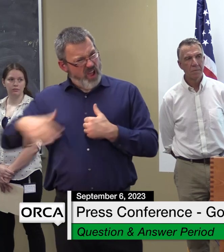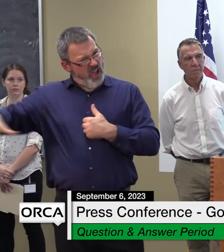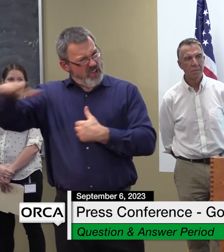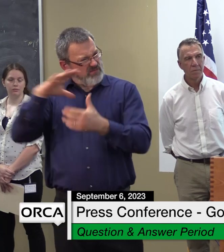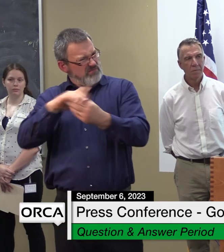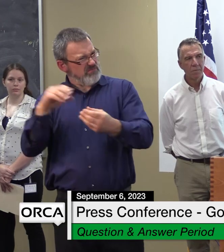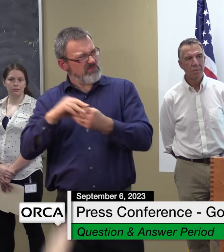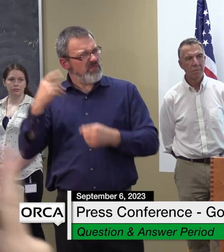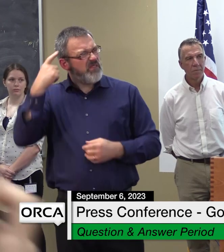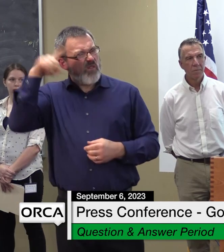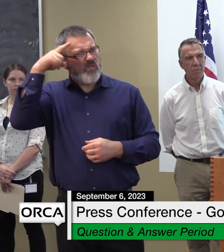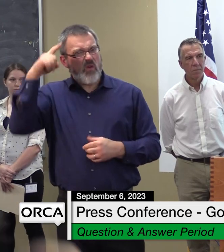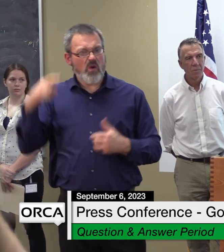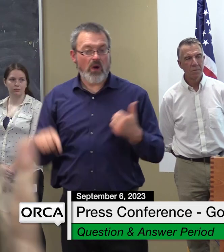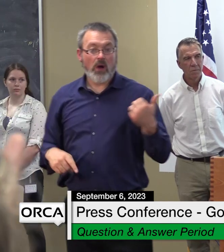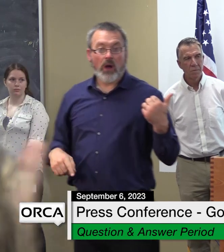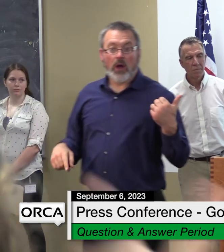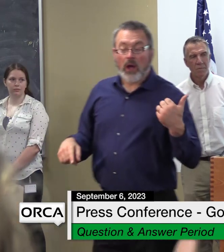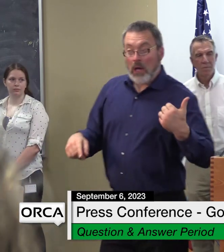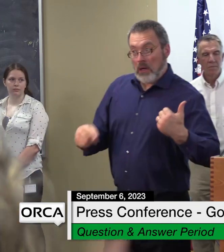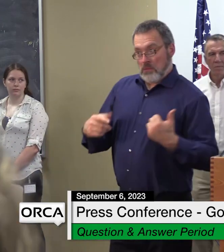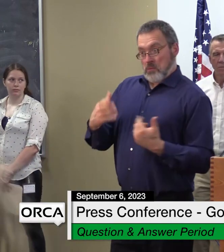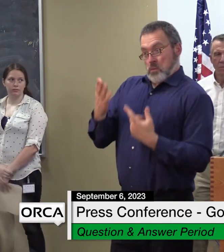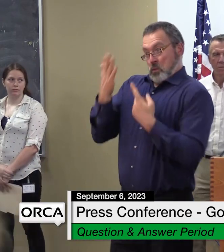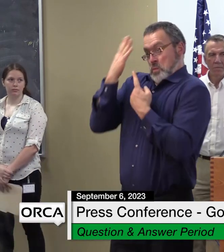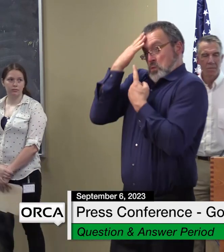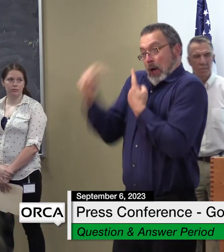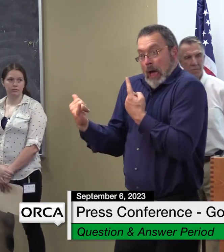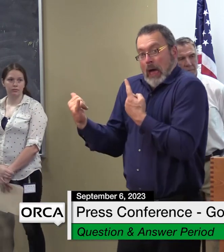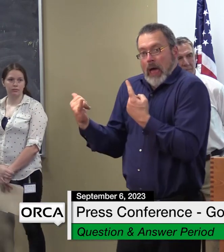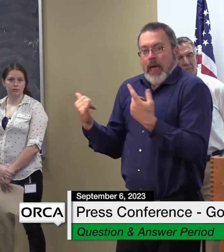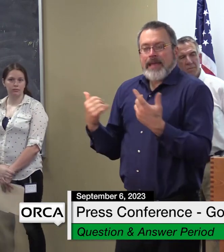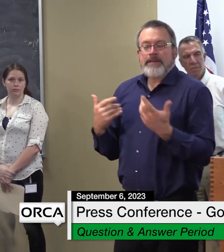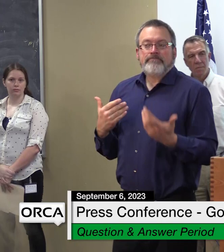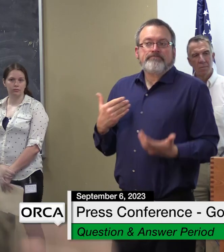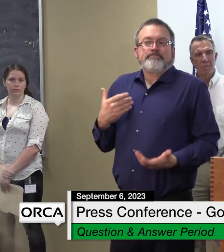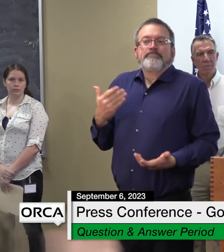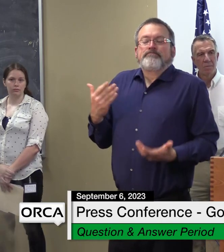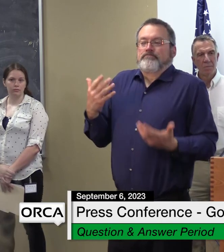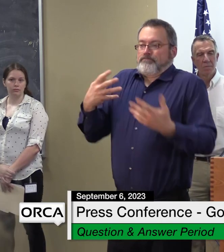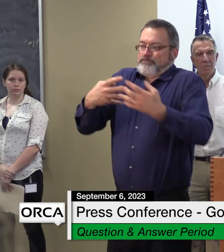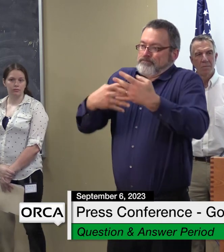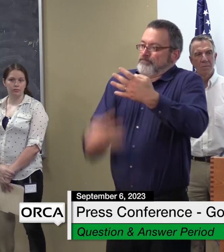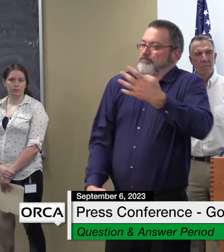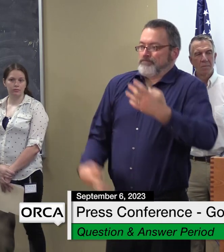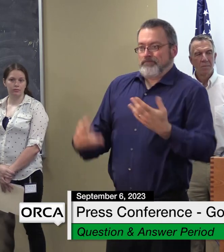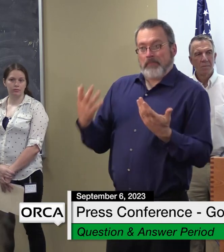is deteriorating is a pretty tricky business, but I think certainly there's been a lot of